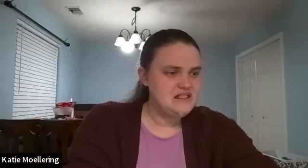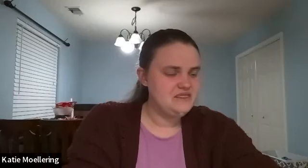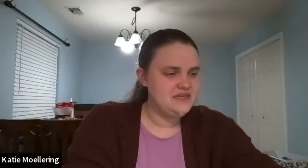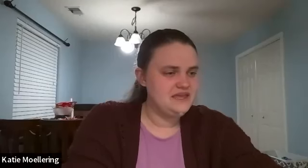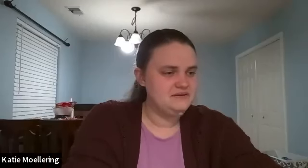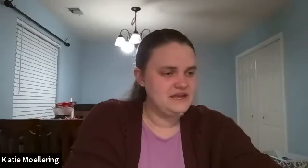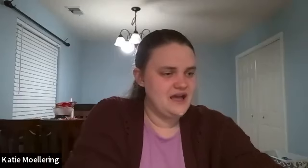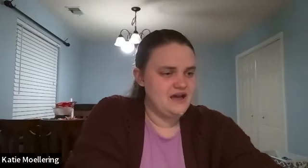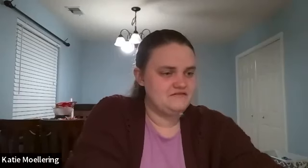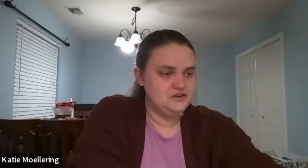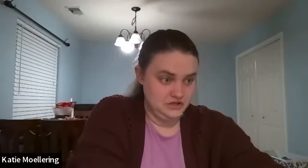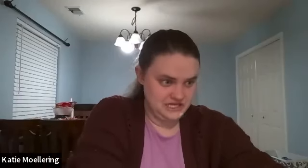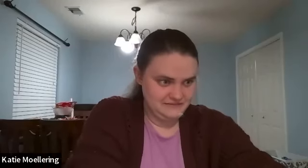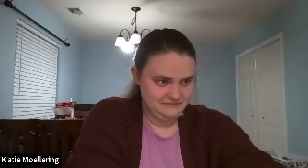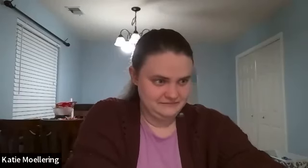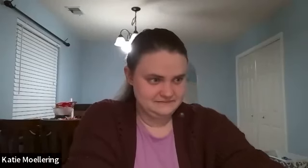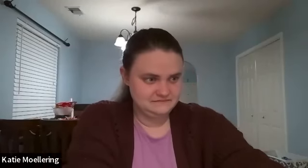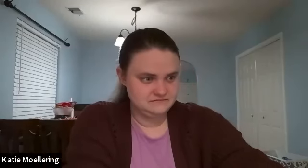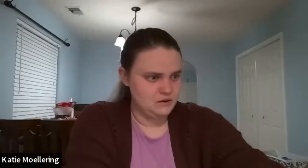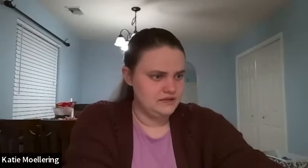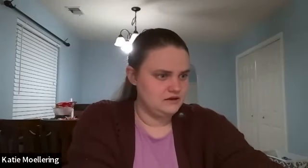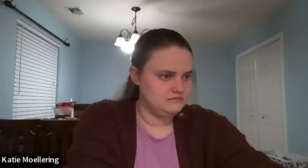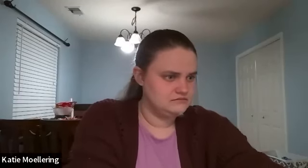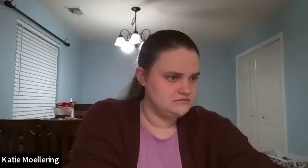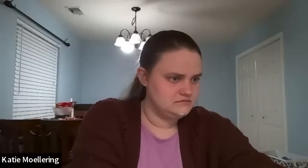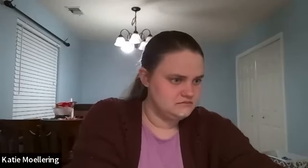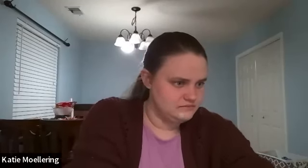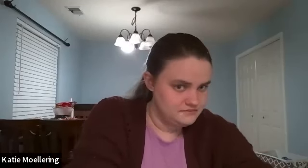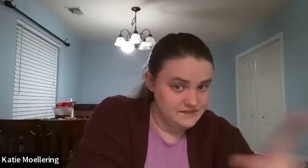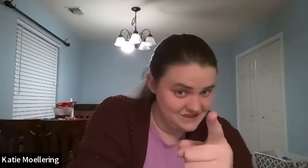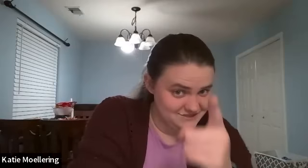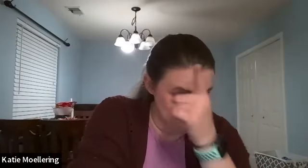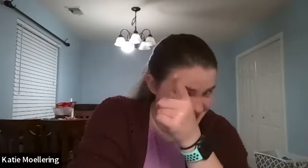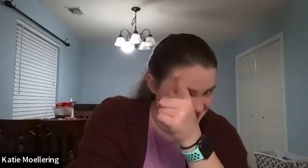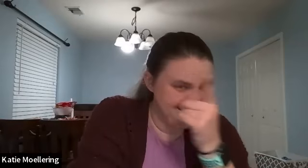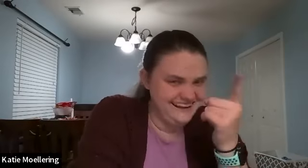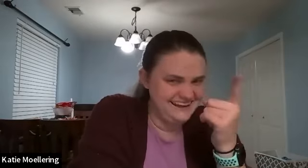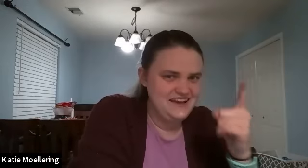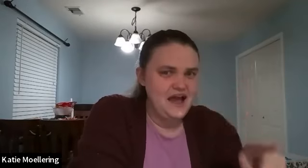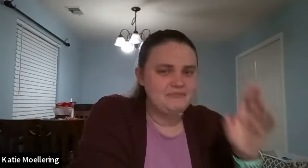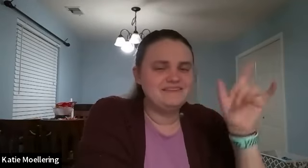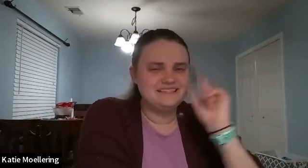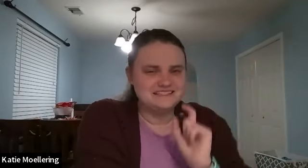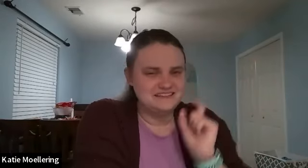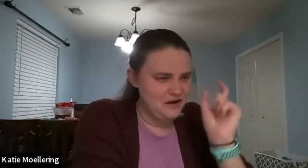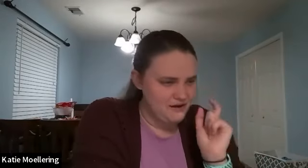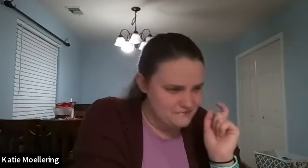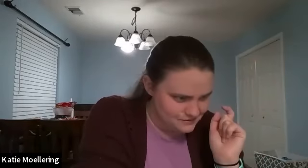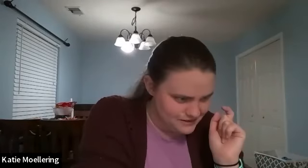And then we have cookie. Oh, wait, no. Yes, you got it. My list is a little off. I was like, wait a